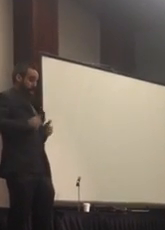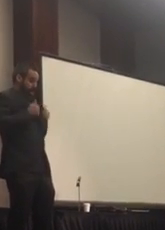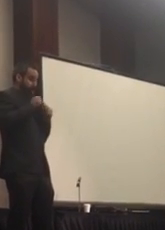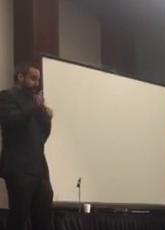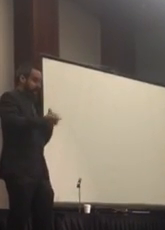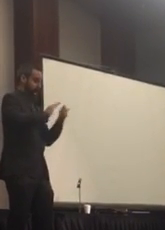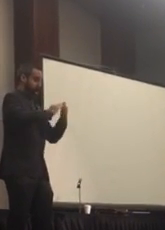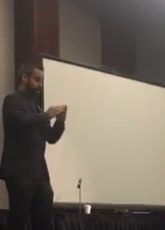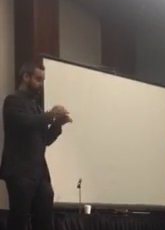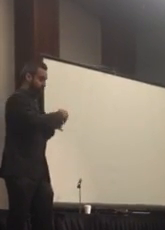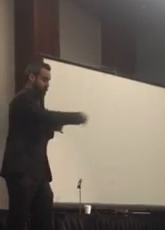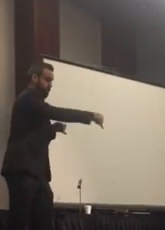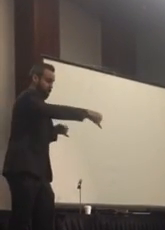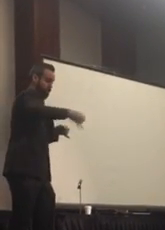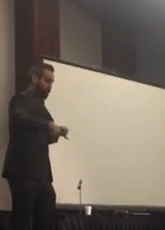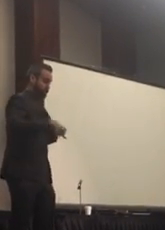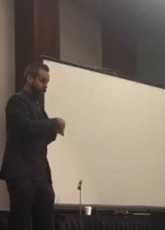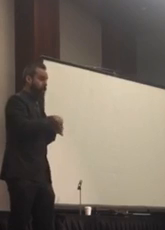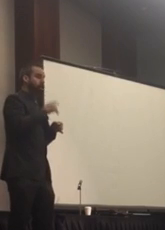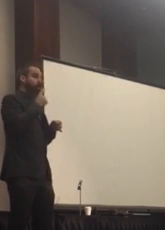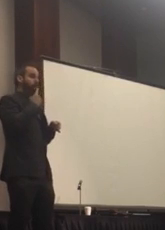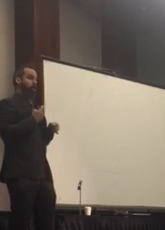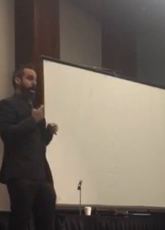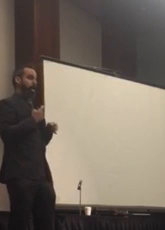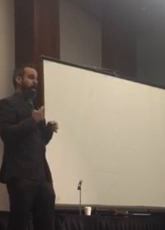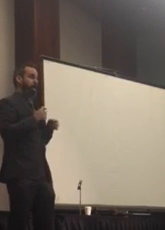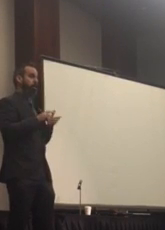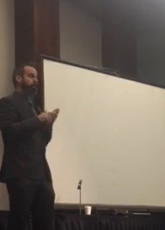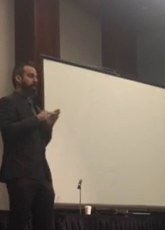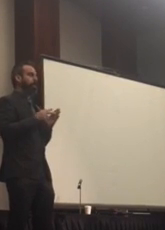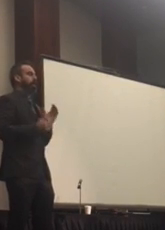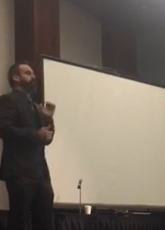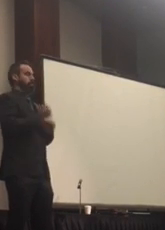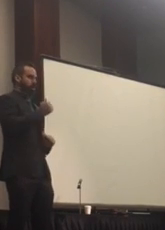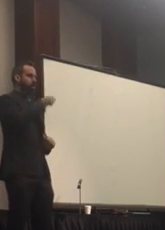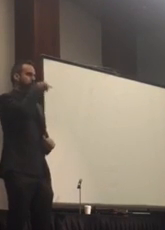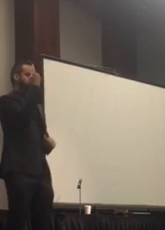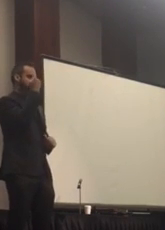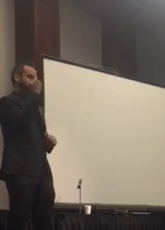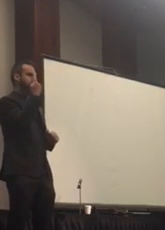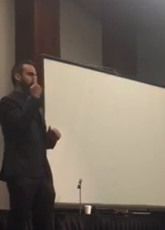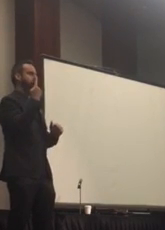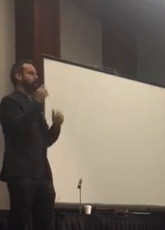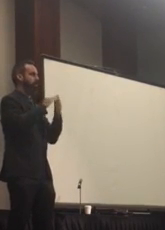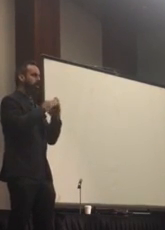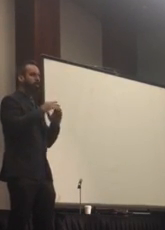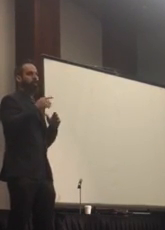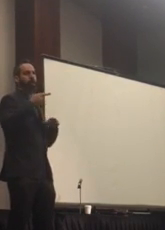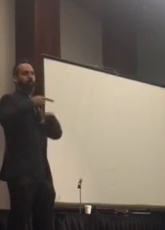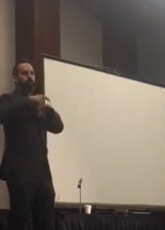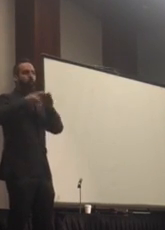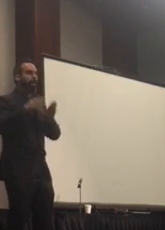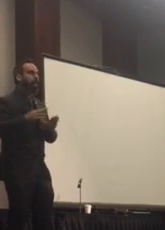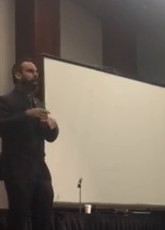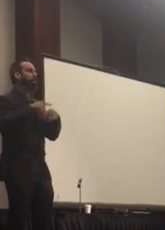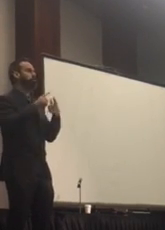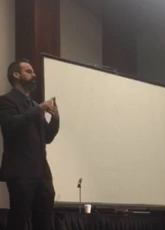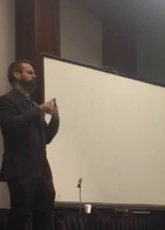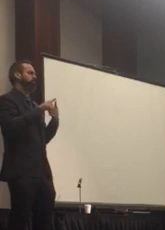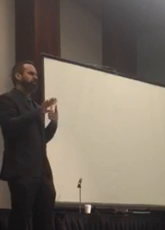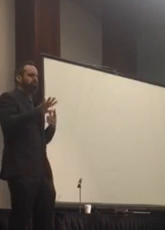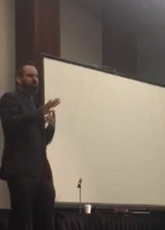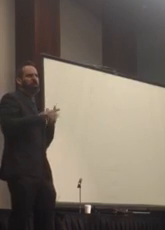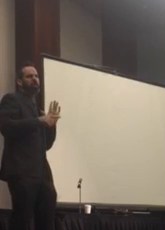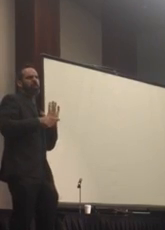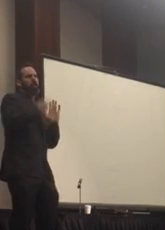that was within the confines of the red line, and they were usually always black neighborhoods, occasionally Puerto Rican neighborhoods, every now and then they might be poor